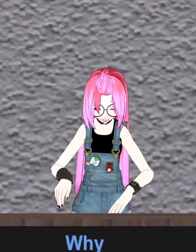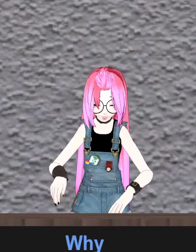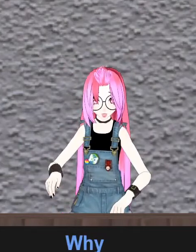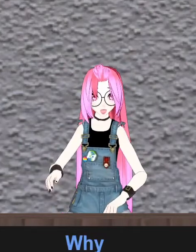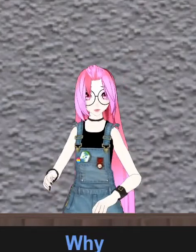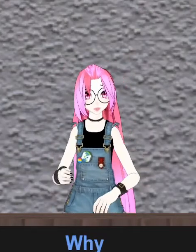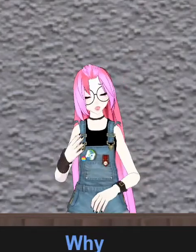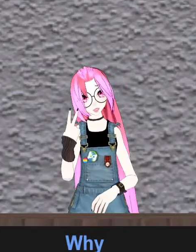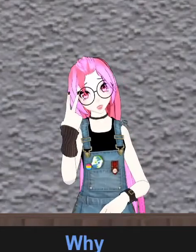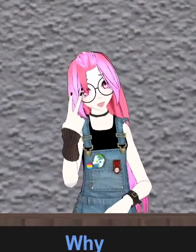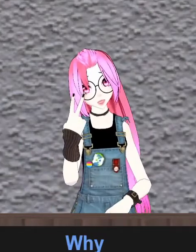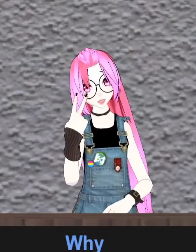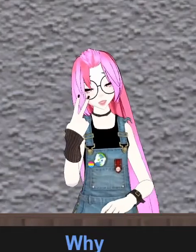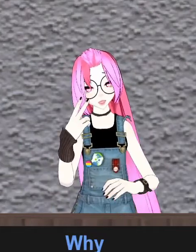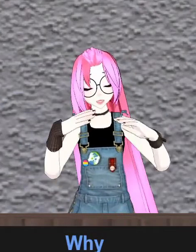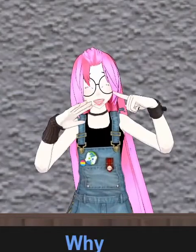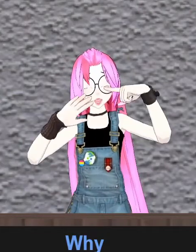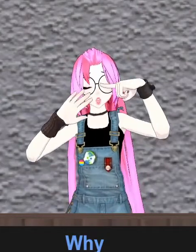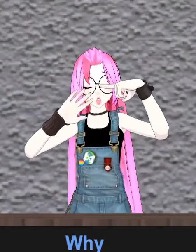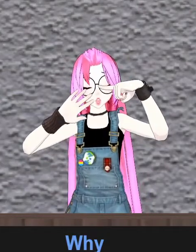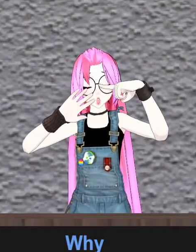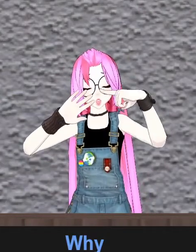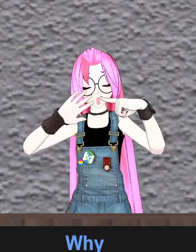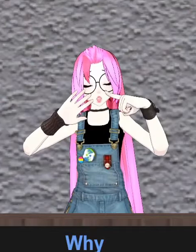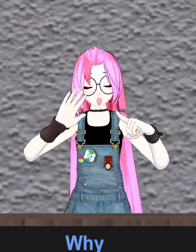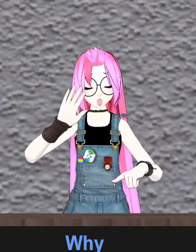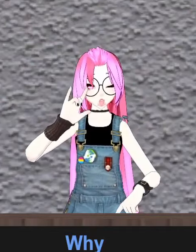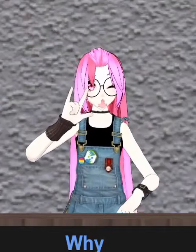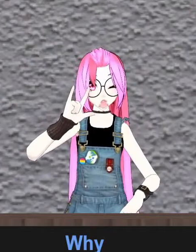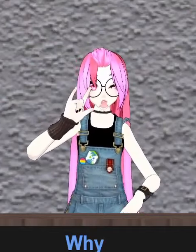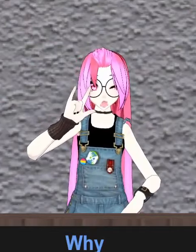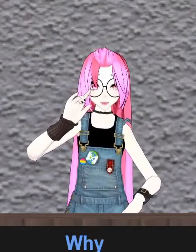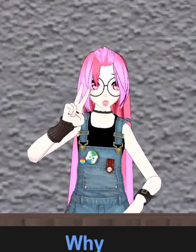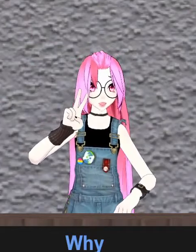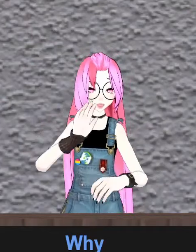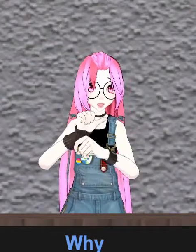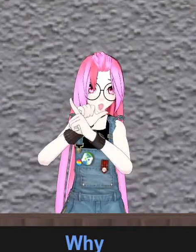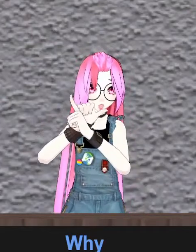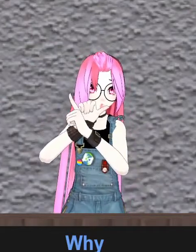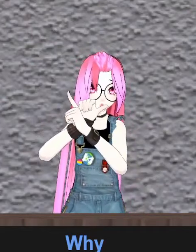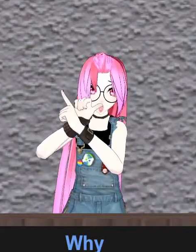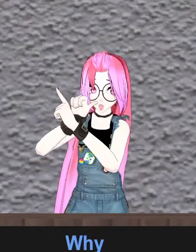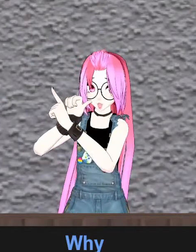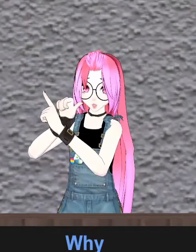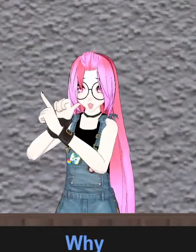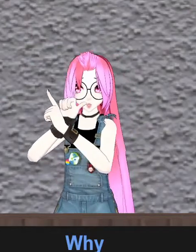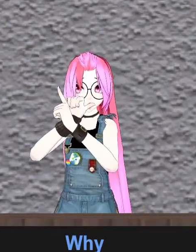Now, why? So there's two variations of this. It's either going to be your middle finger kind of wiggling, or it's going to be down to a Y hand. So if you